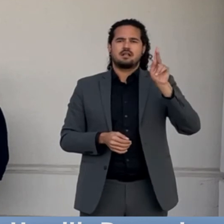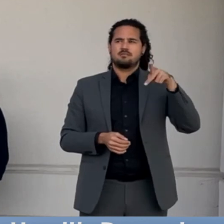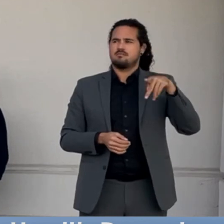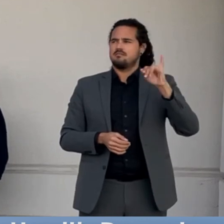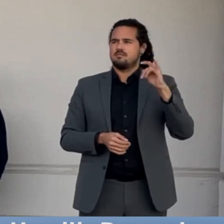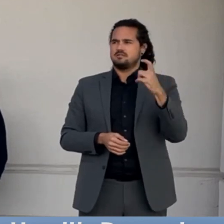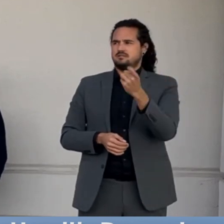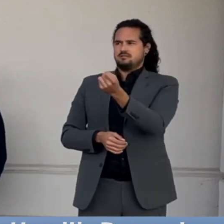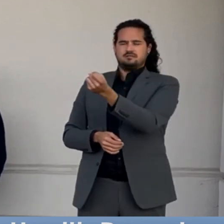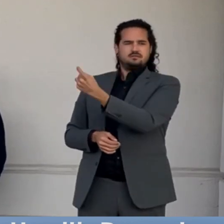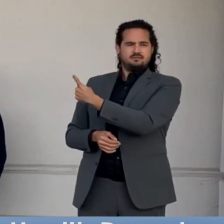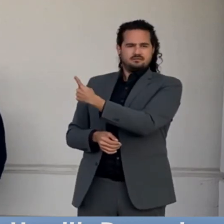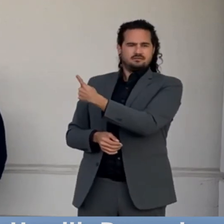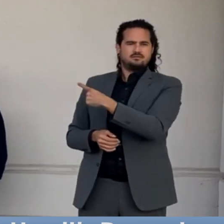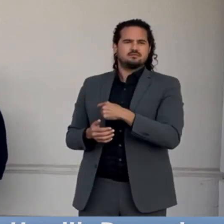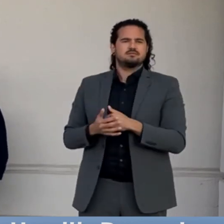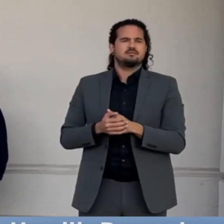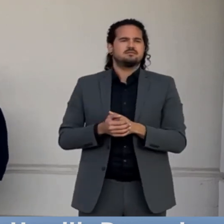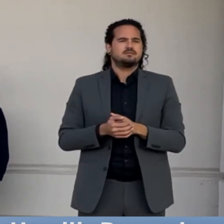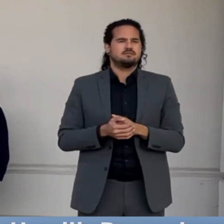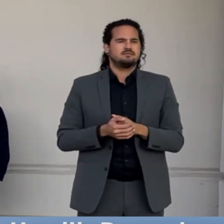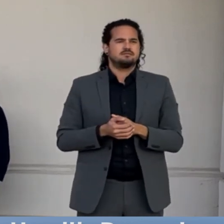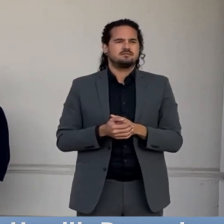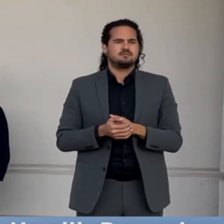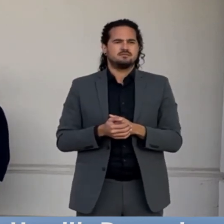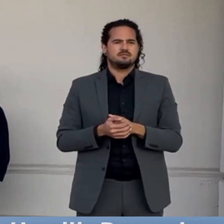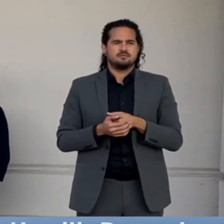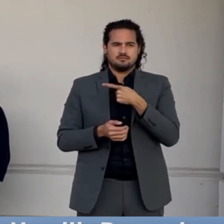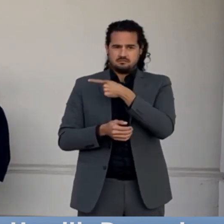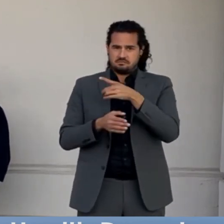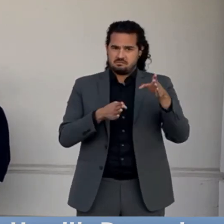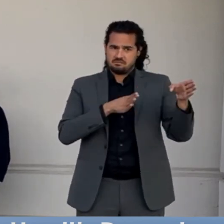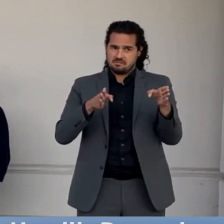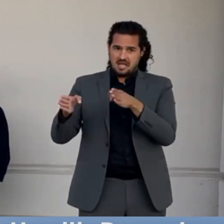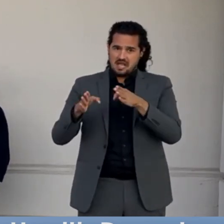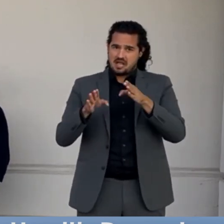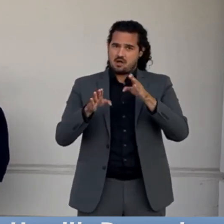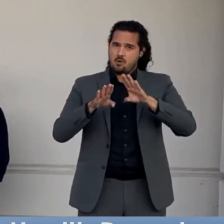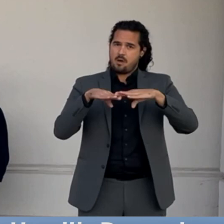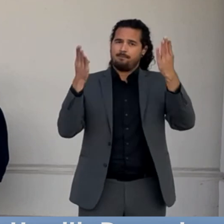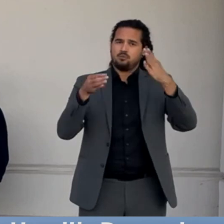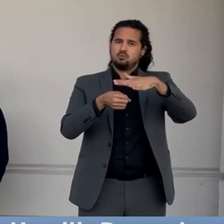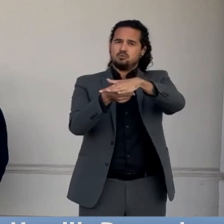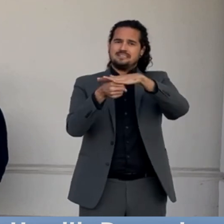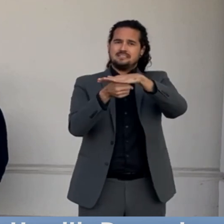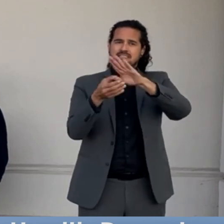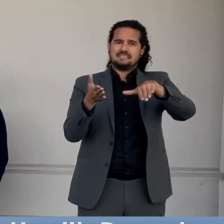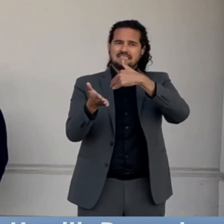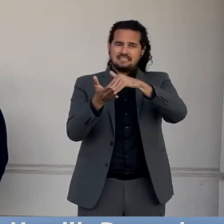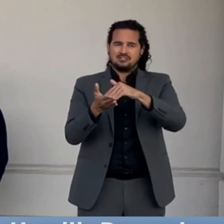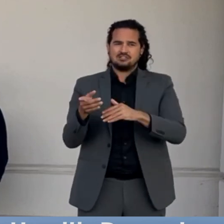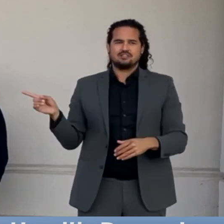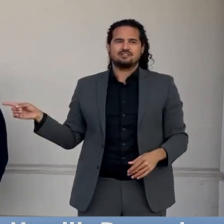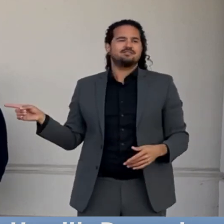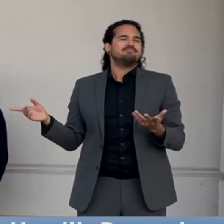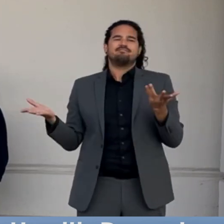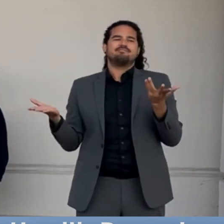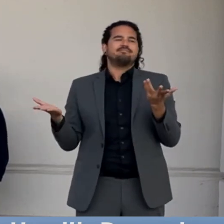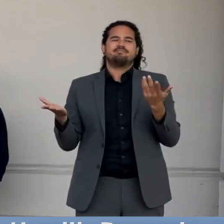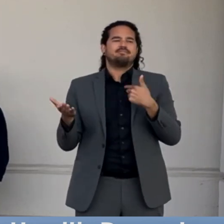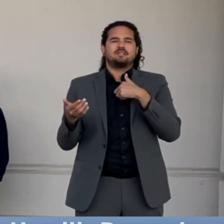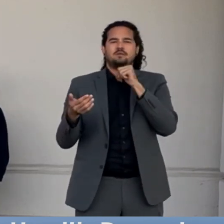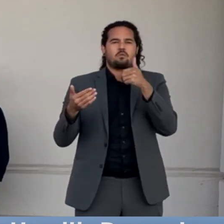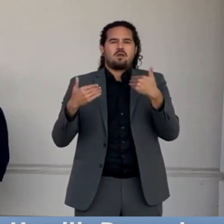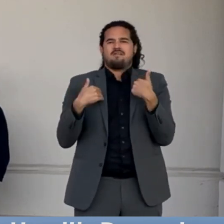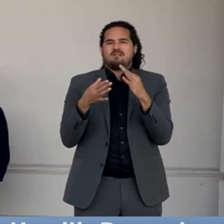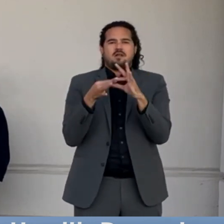question, any plans to open a regional center or anything else for that mean? I don't have a specific comment on that right now.